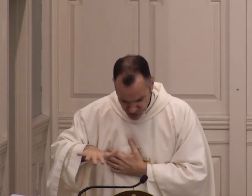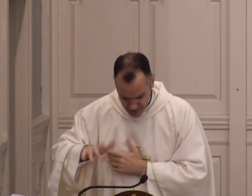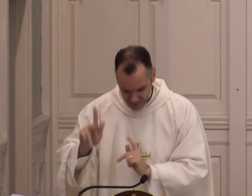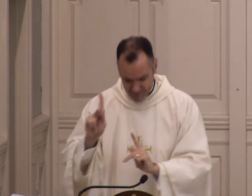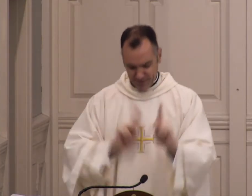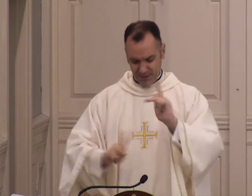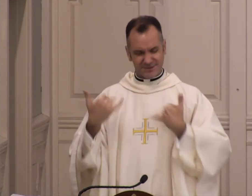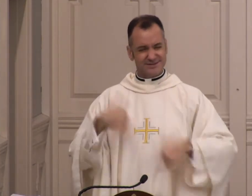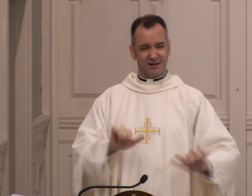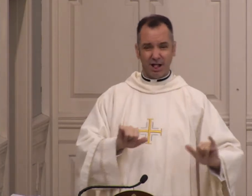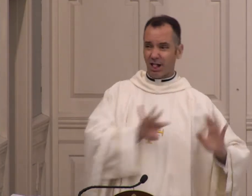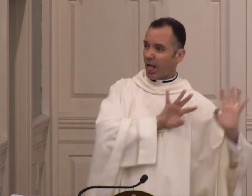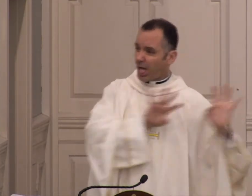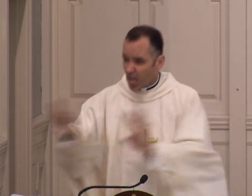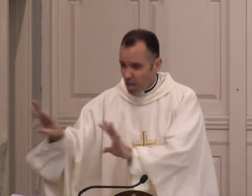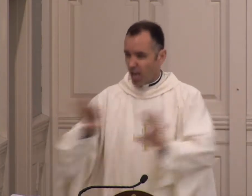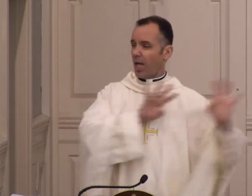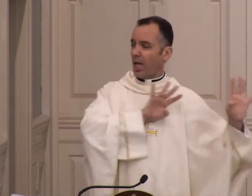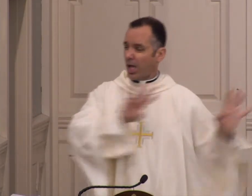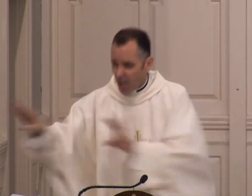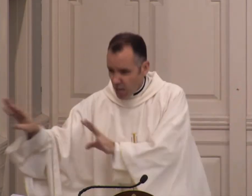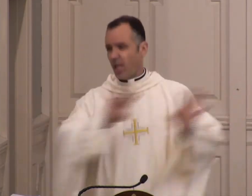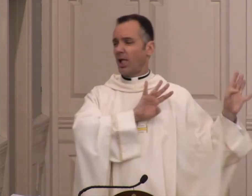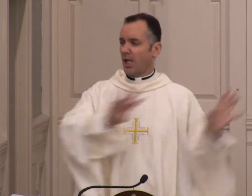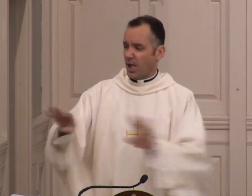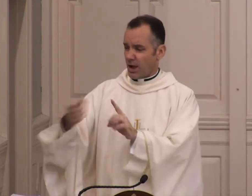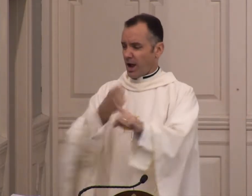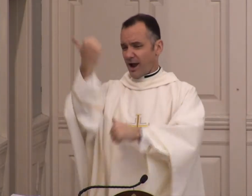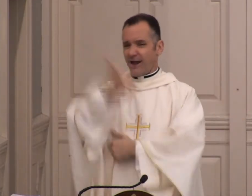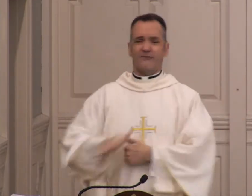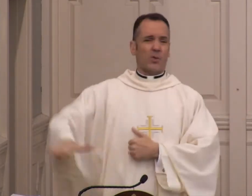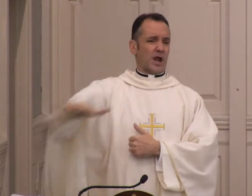and people kept coming to him from everywhere.